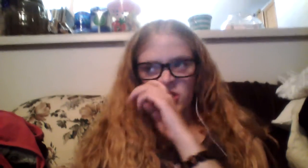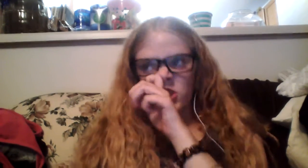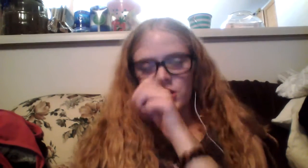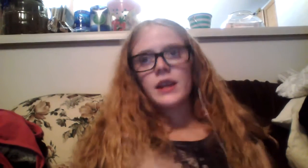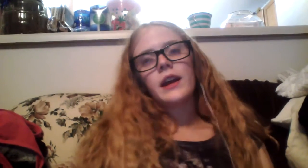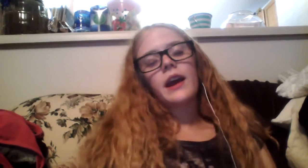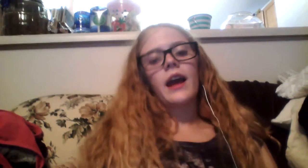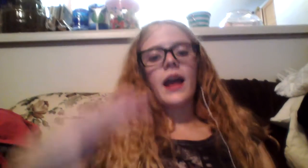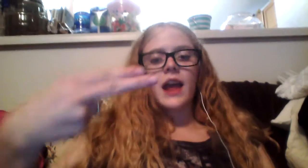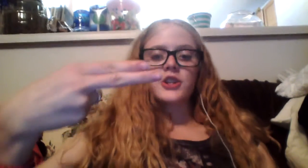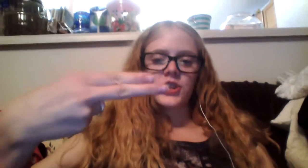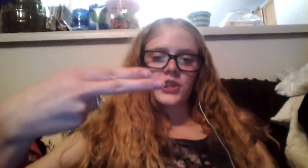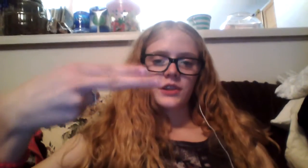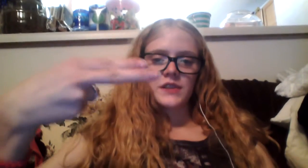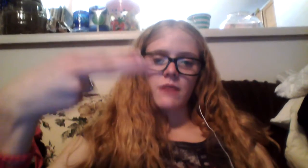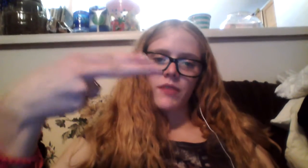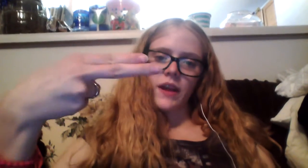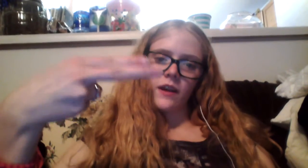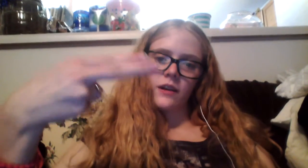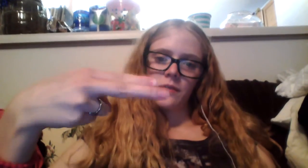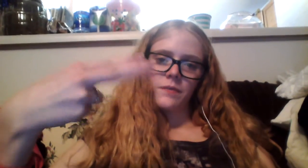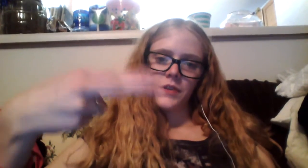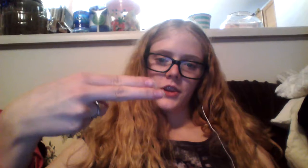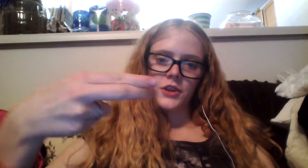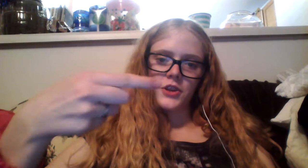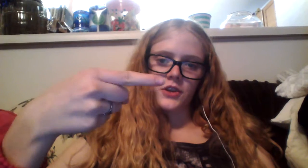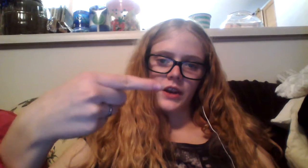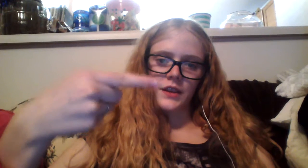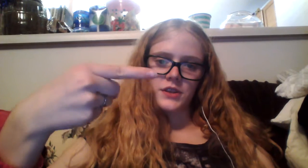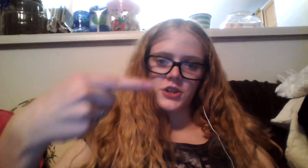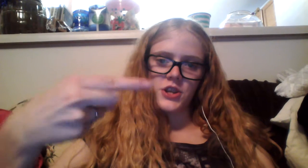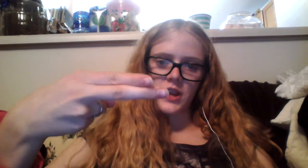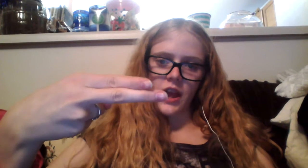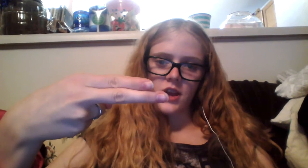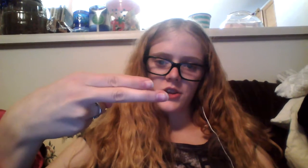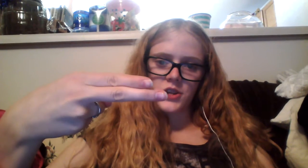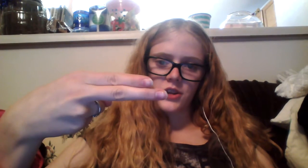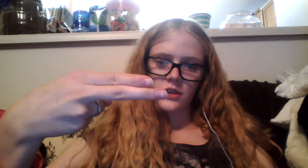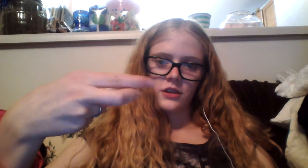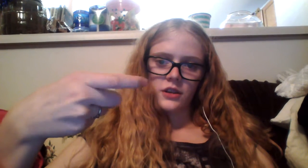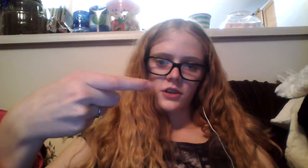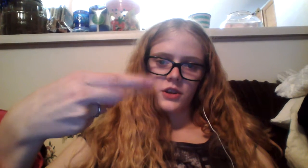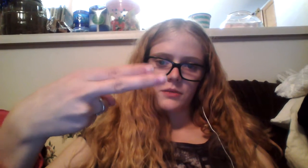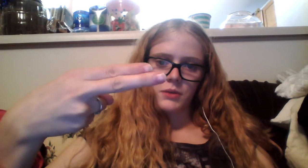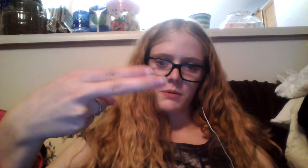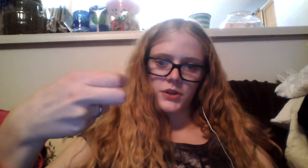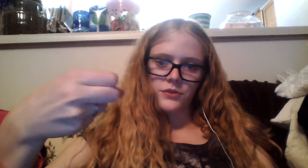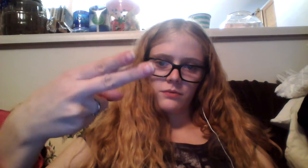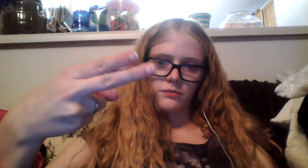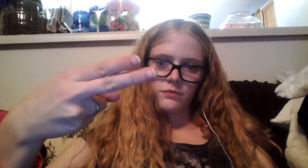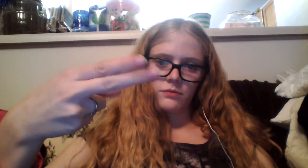G. H. Same thing. You just go like this, G, H. Just pretty much